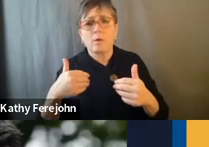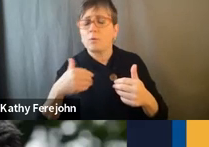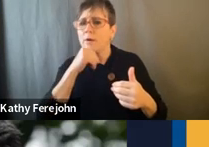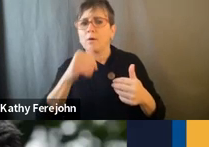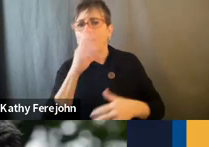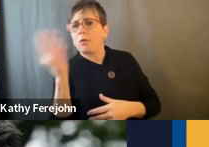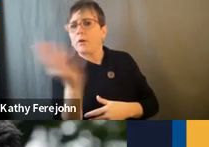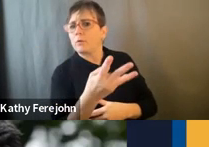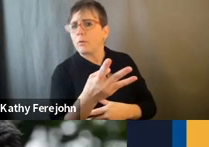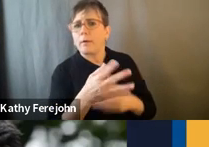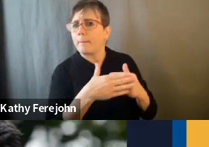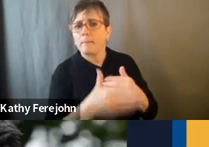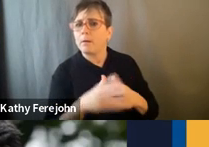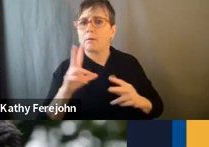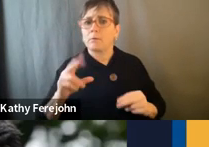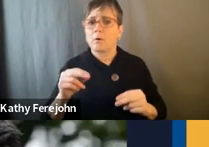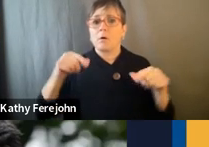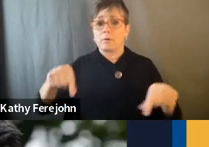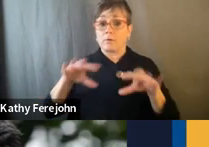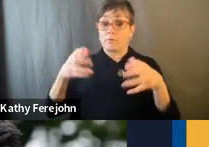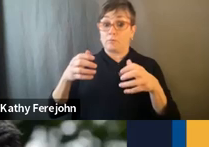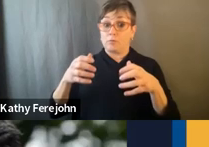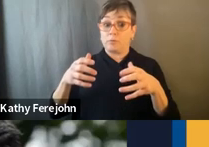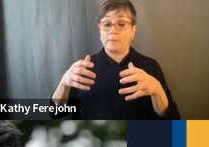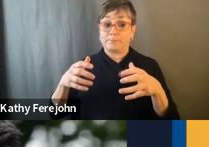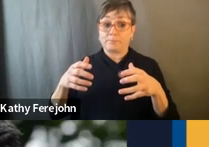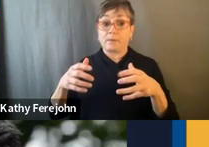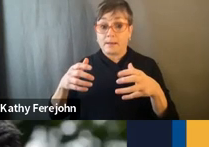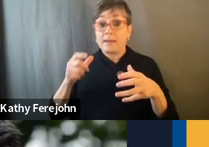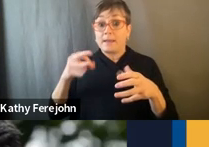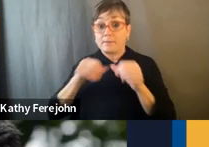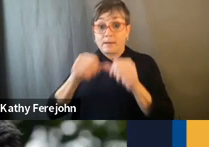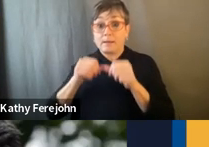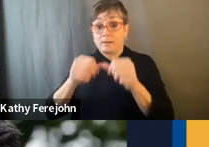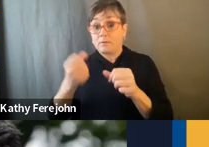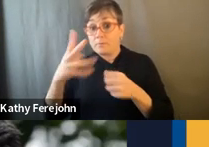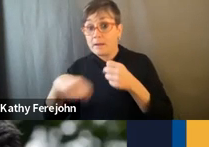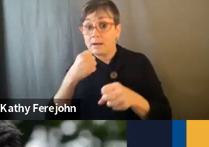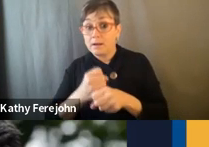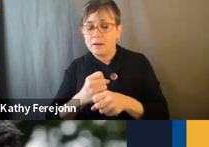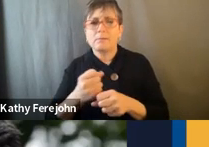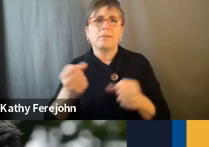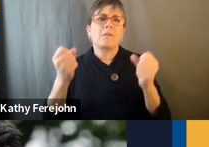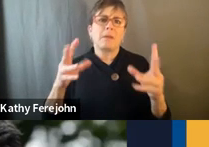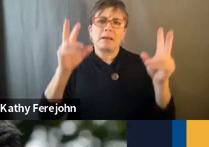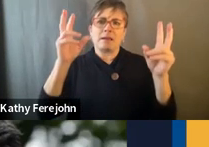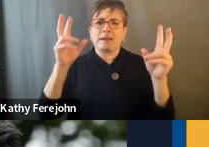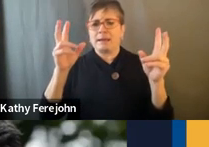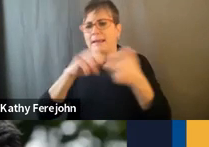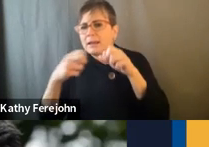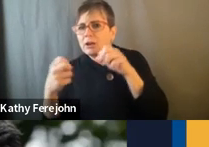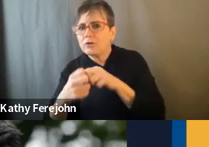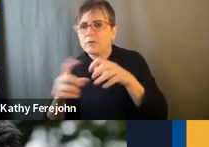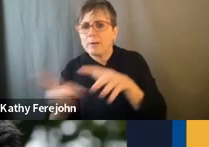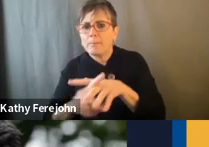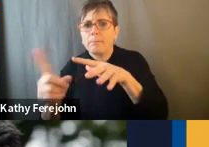that with this caucus in the months and years ahead, there are going to be so many issues that we can make sure that those who are the most